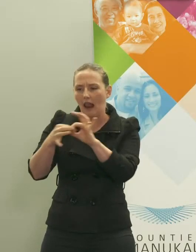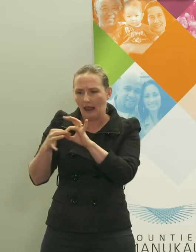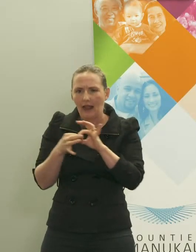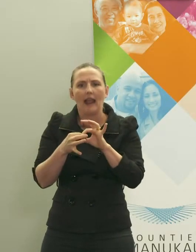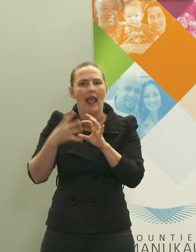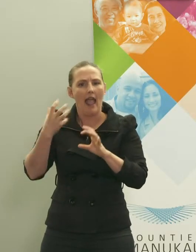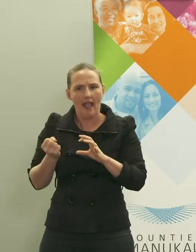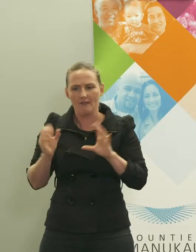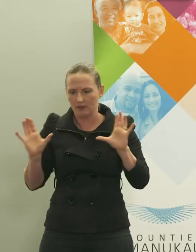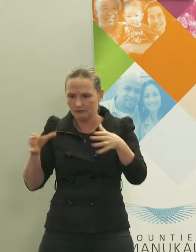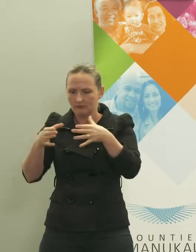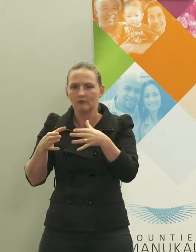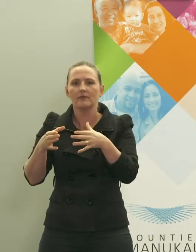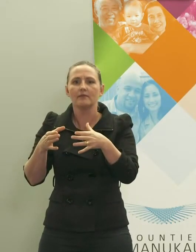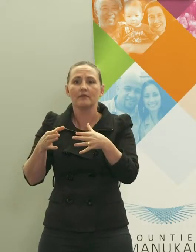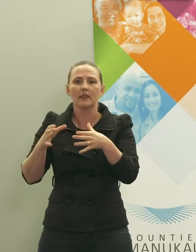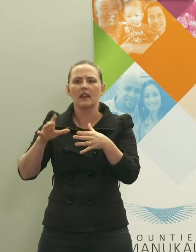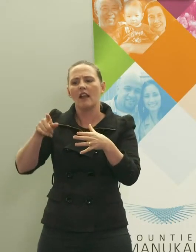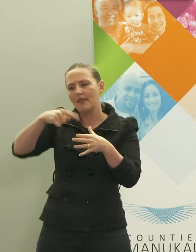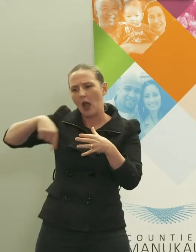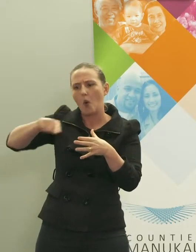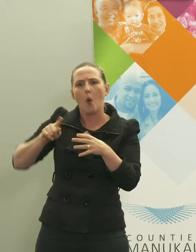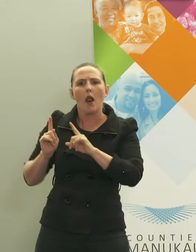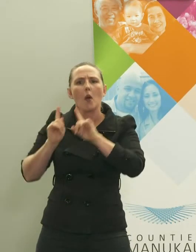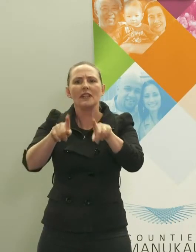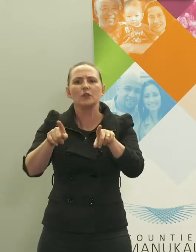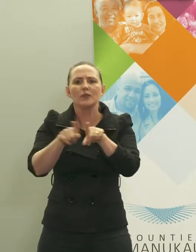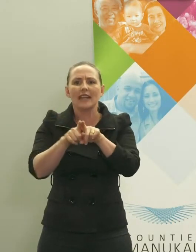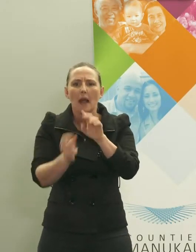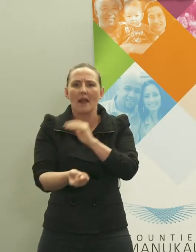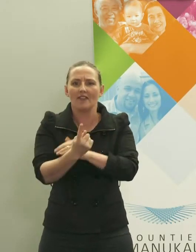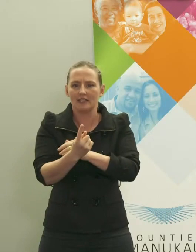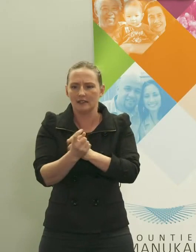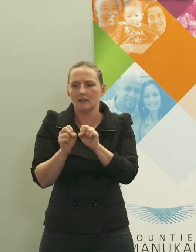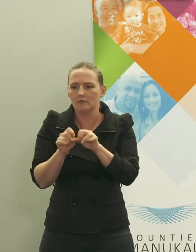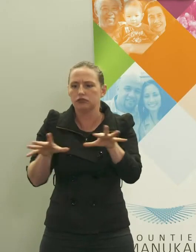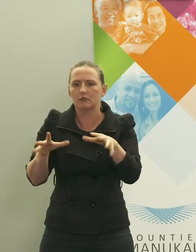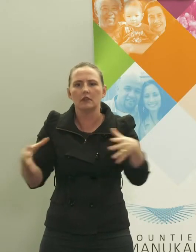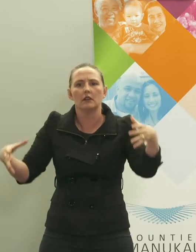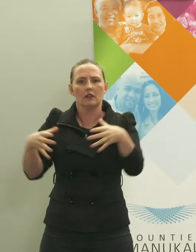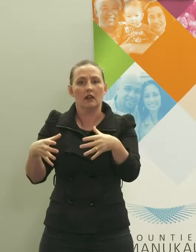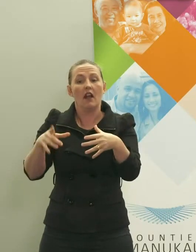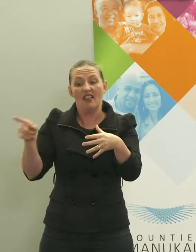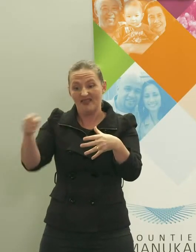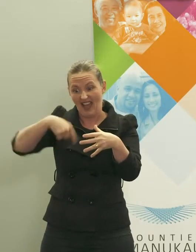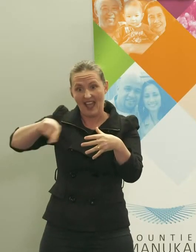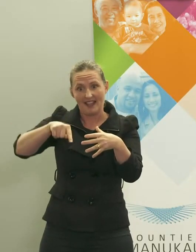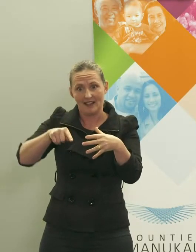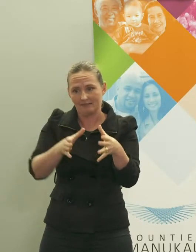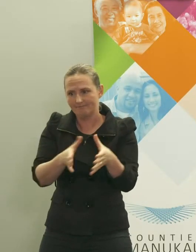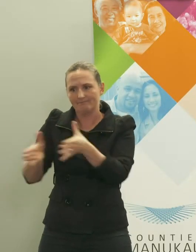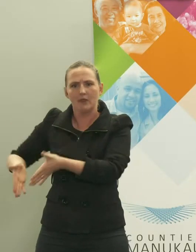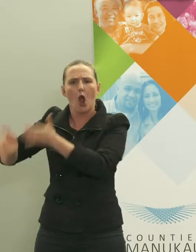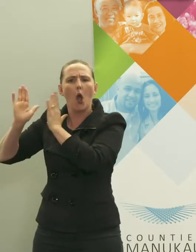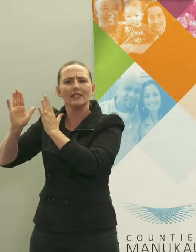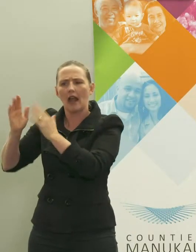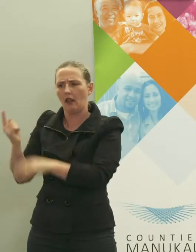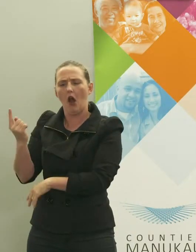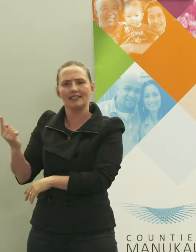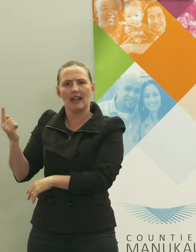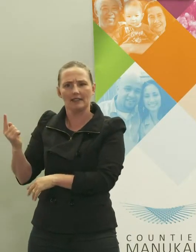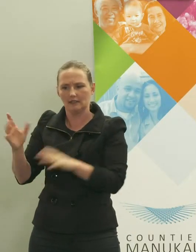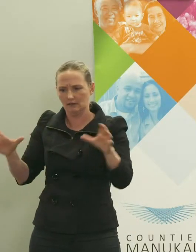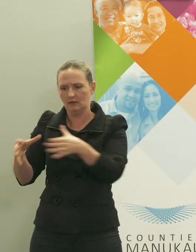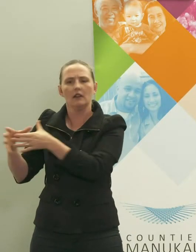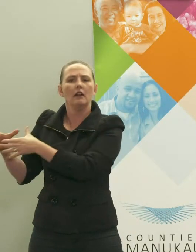of, it might have been an event that everybody attended, and therefore we saw a group. So they were already isolating, so that in itself doesn't create